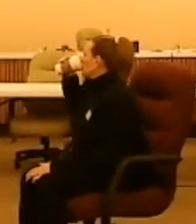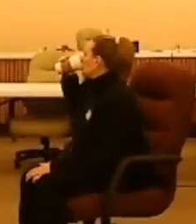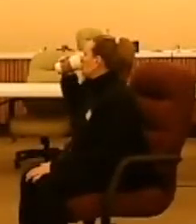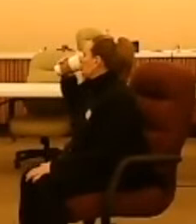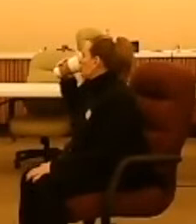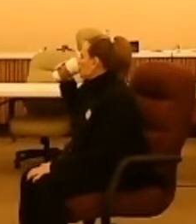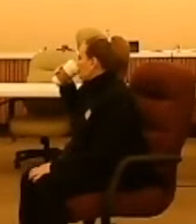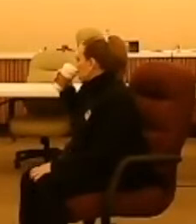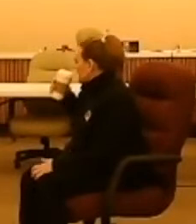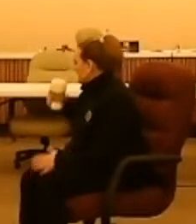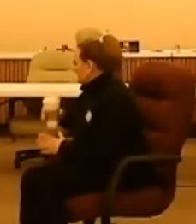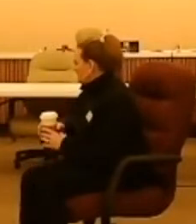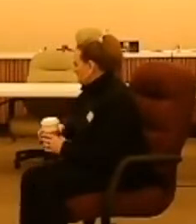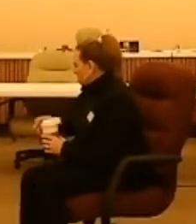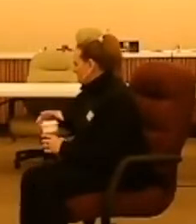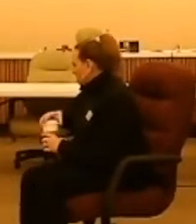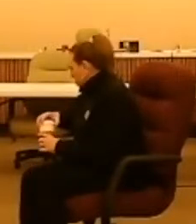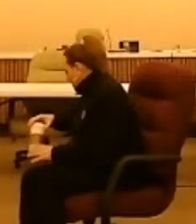food.